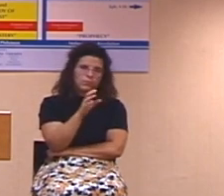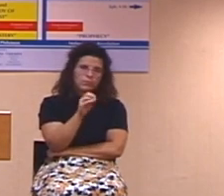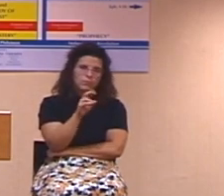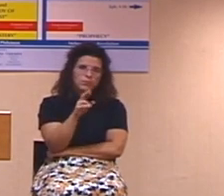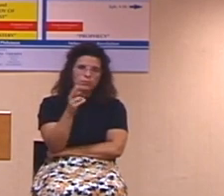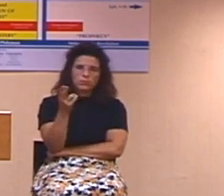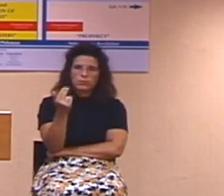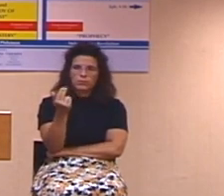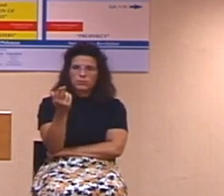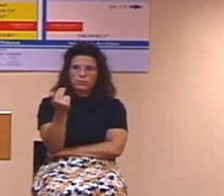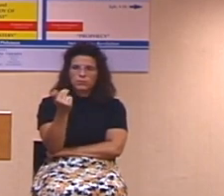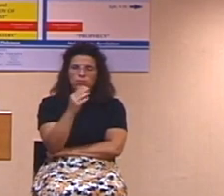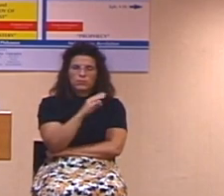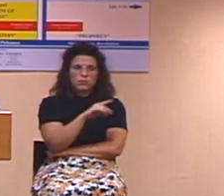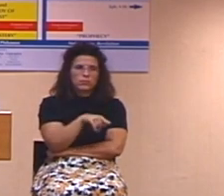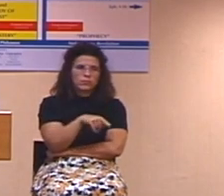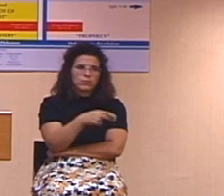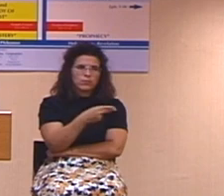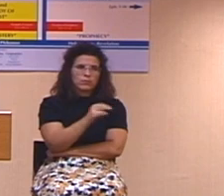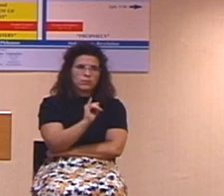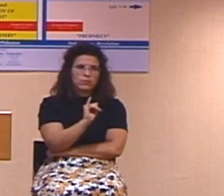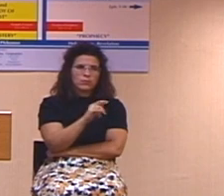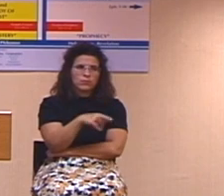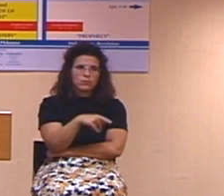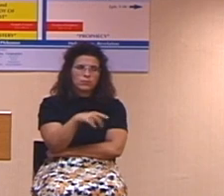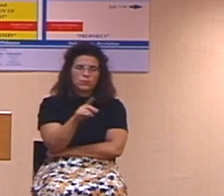on your way, get Philippians 1.